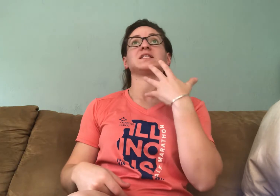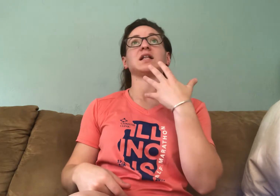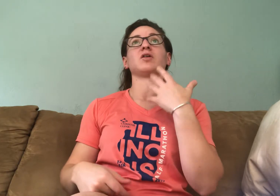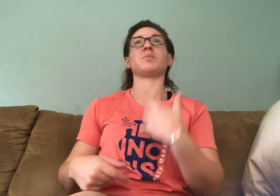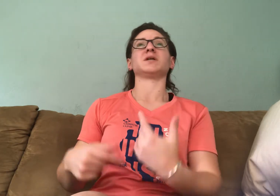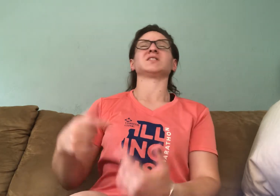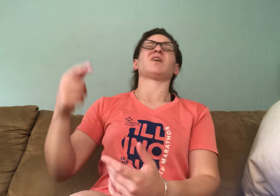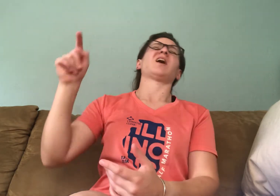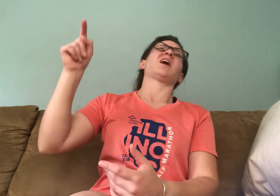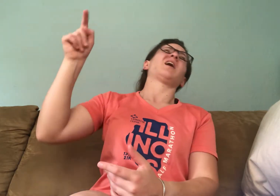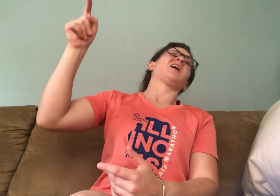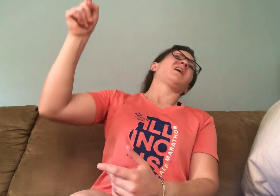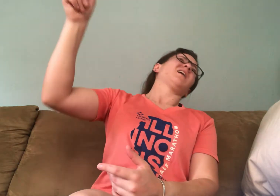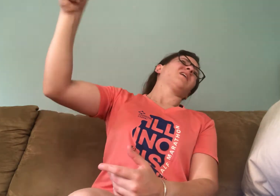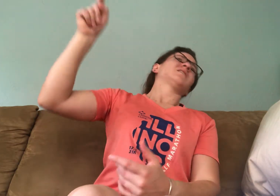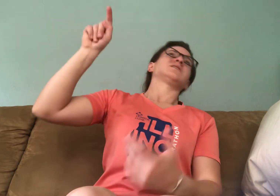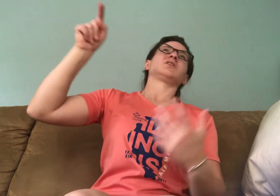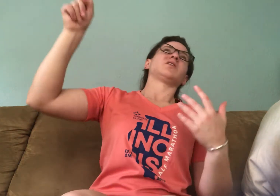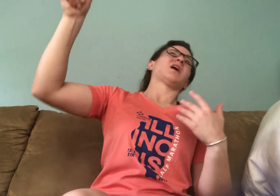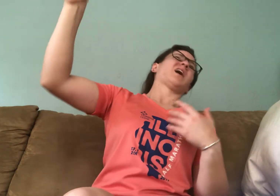slightly open. So